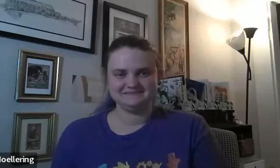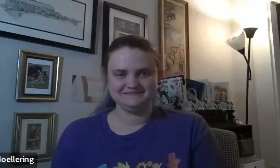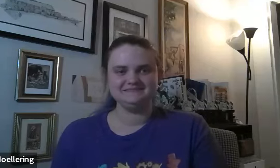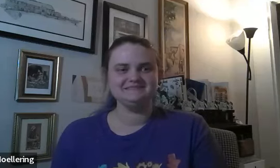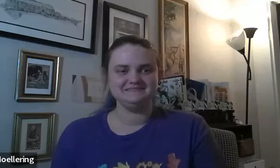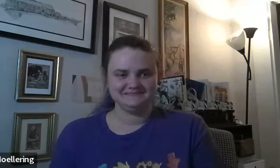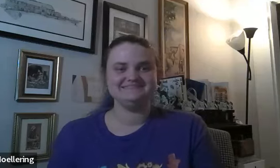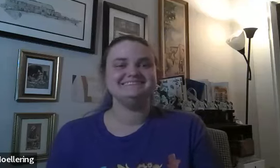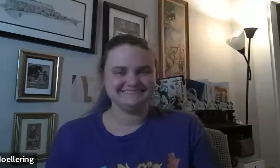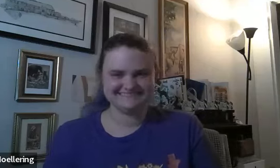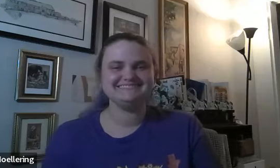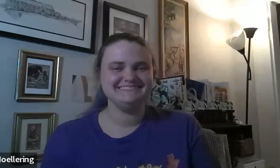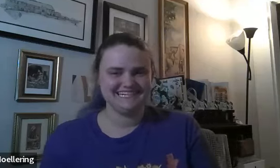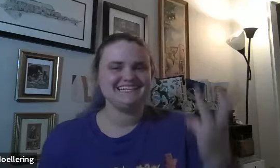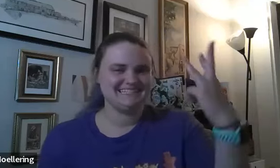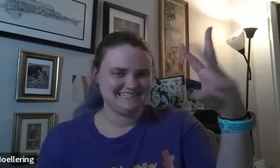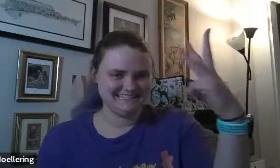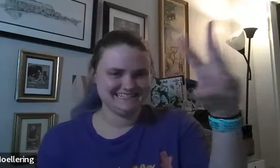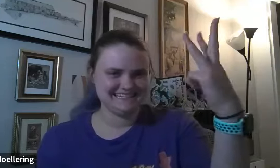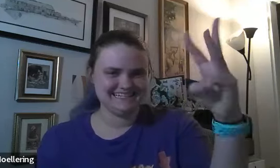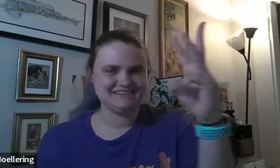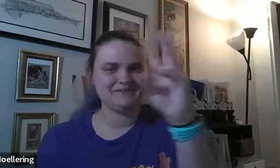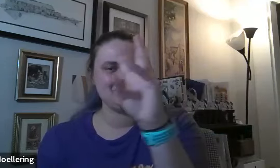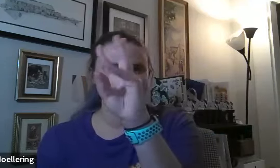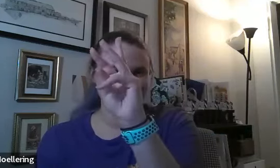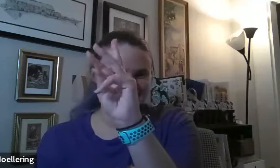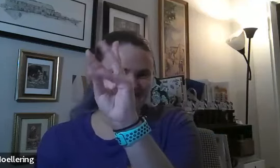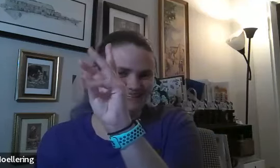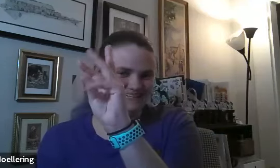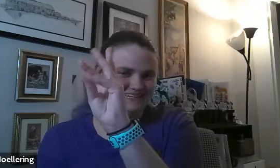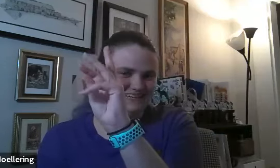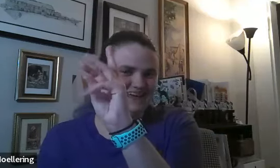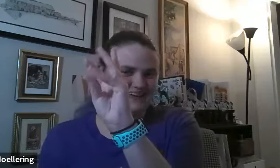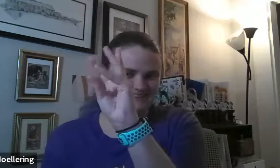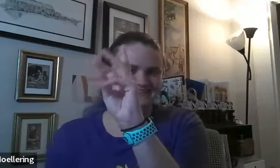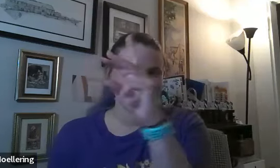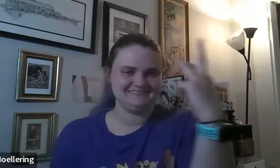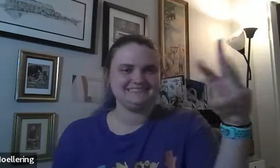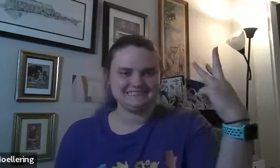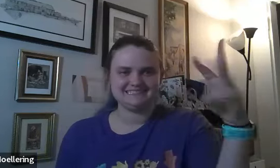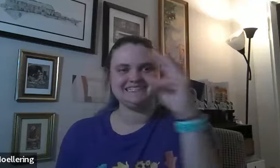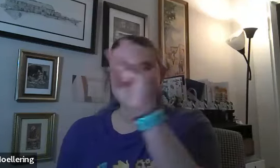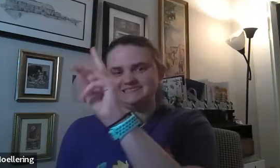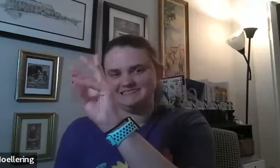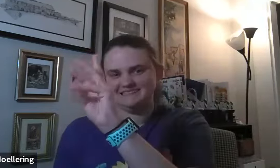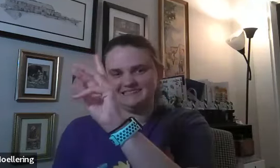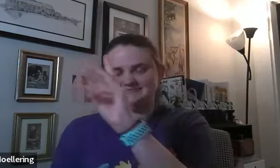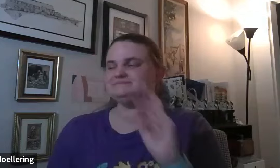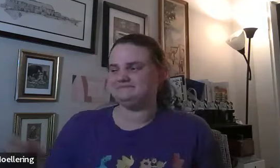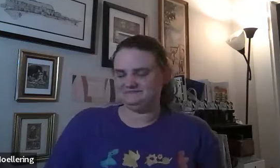Mm-hmm. Mm-hmm. 16 or 16. Yeah. 16, 16.